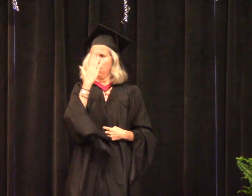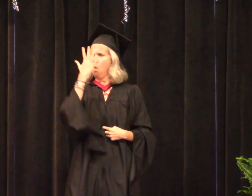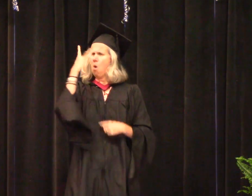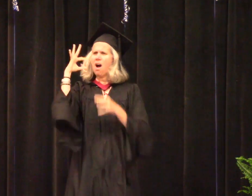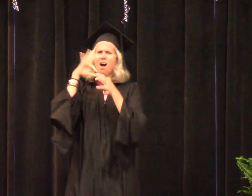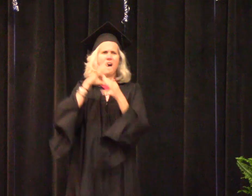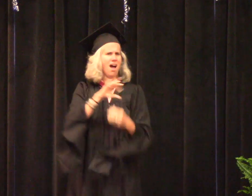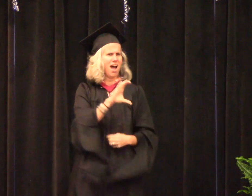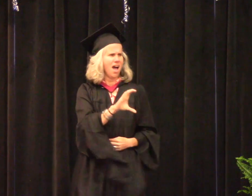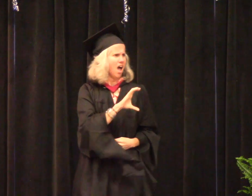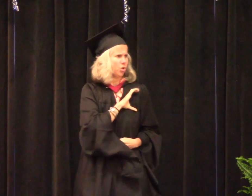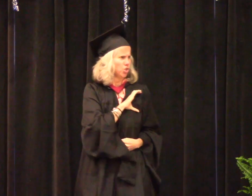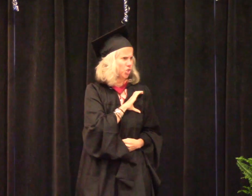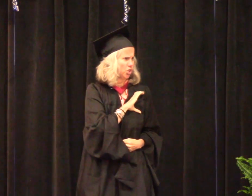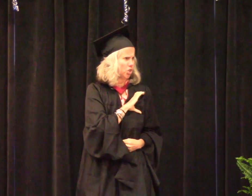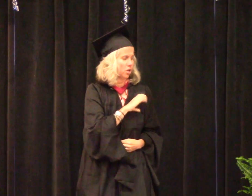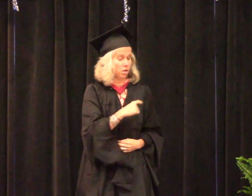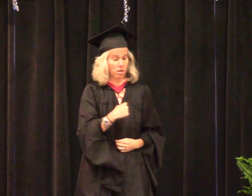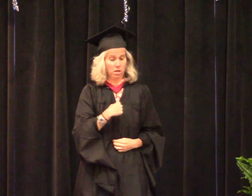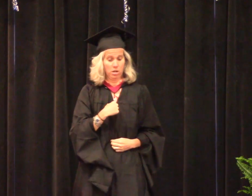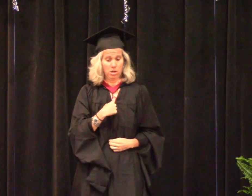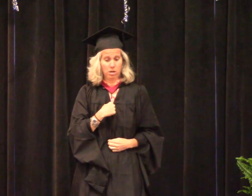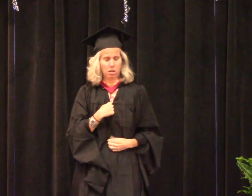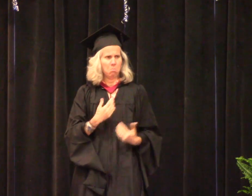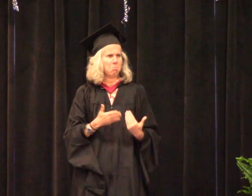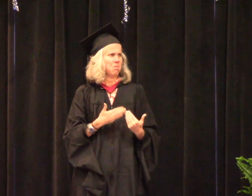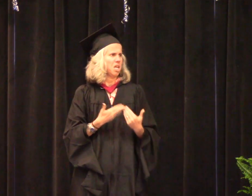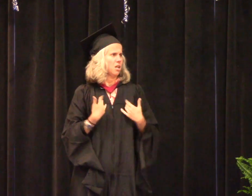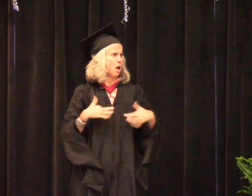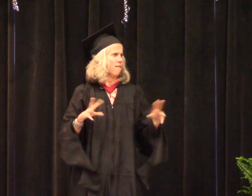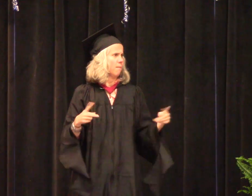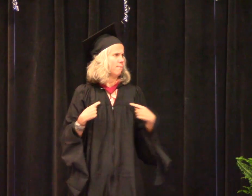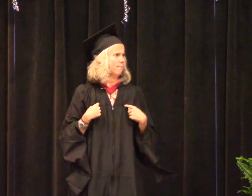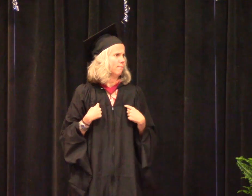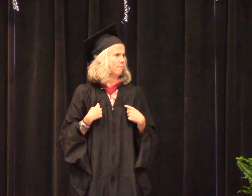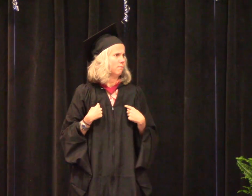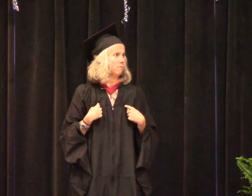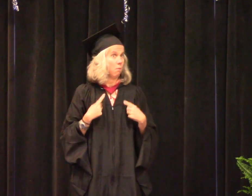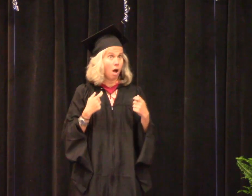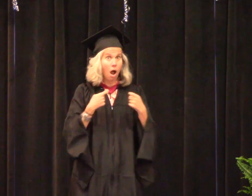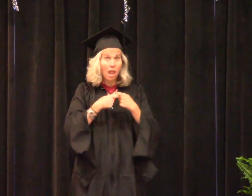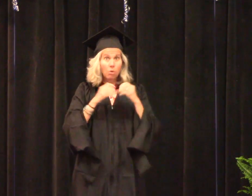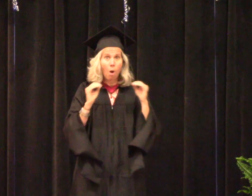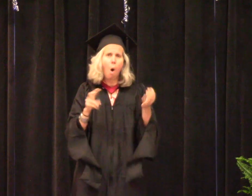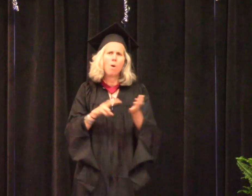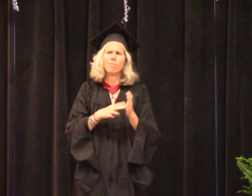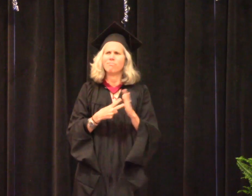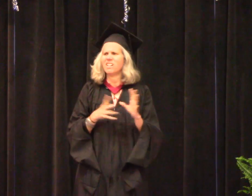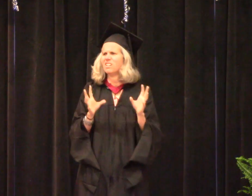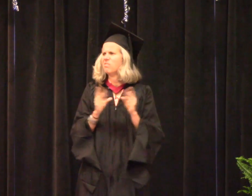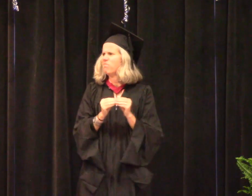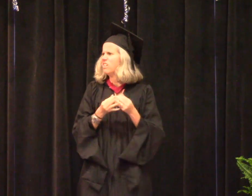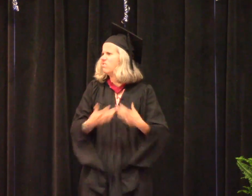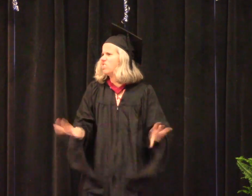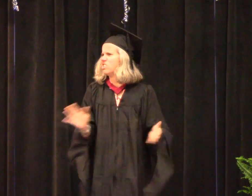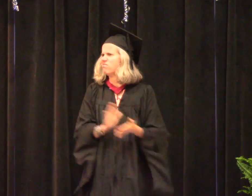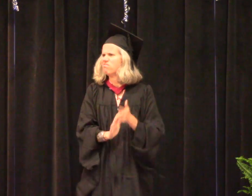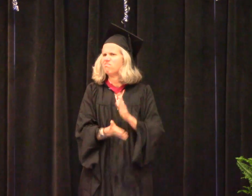did not matter to the local folks. So for me, this was a life lesson. Part of my character was to give up a